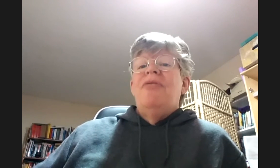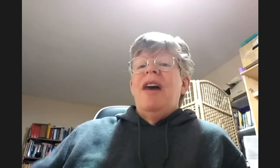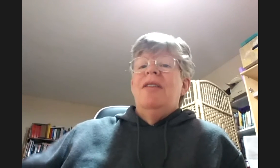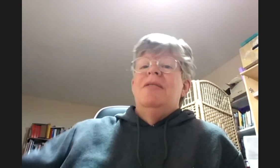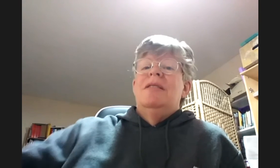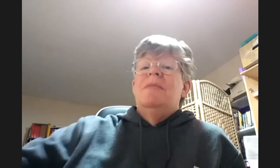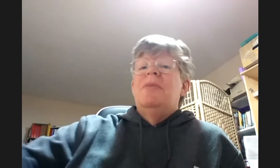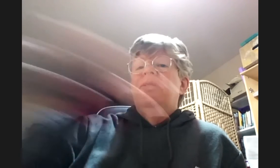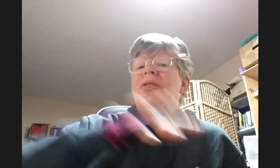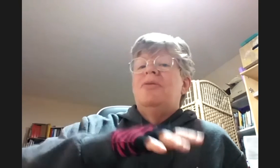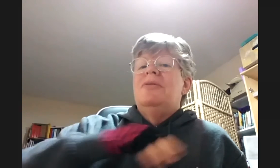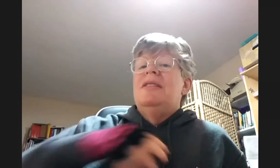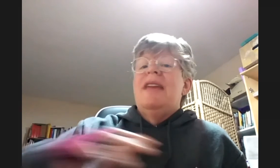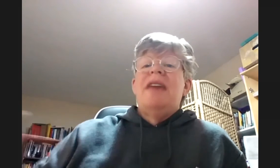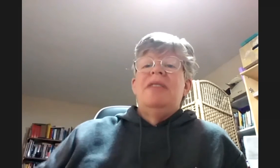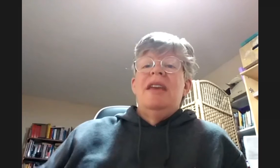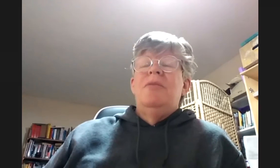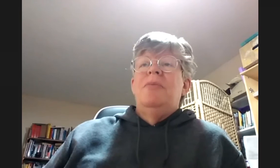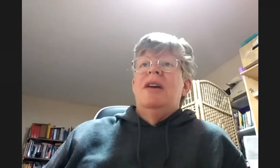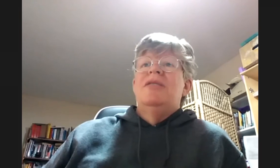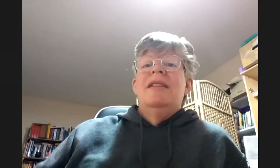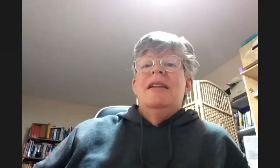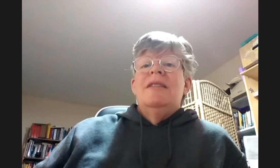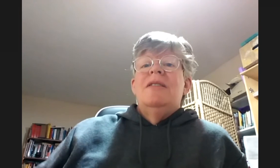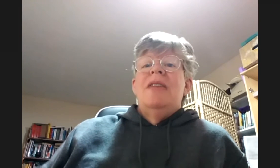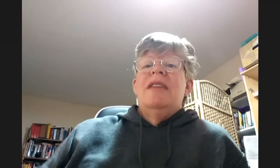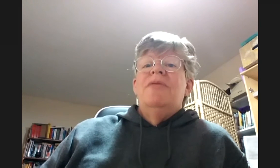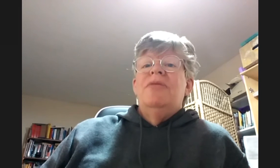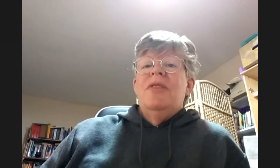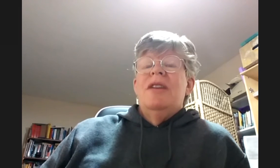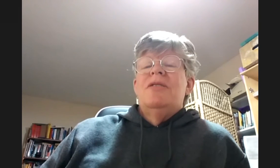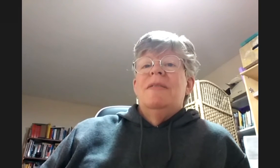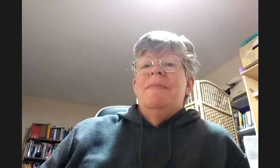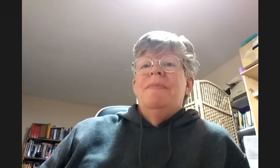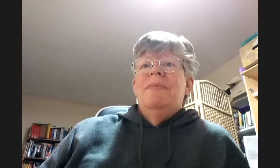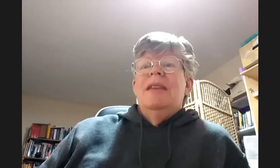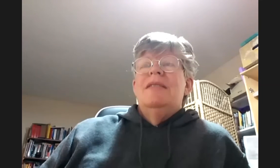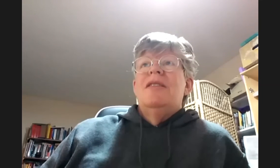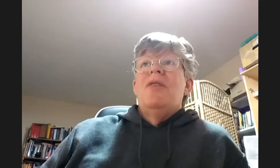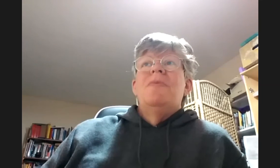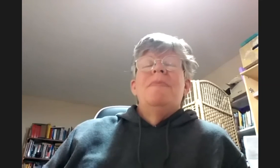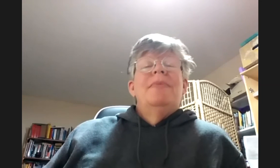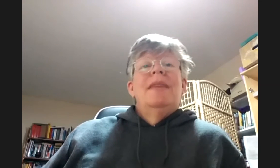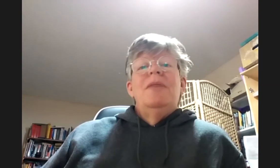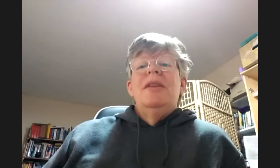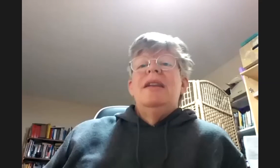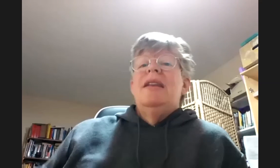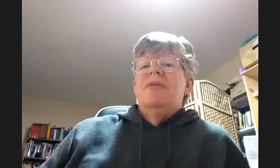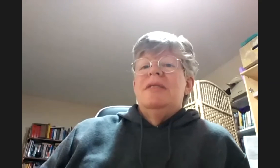fire to burn through, to take out the underbrush, so they can flourish. And so within another season